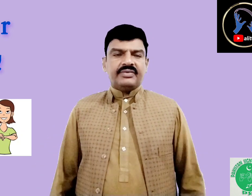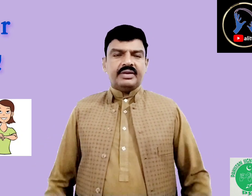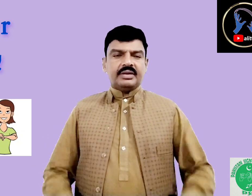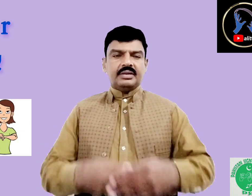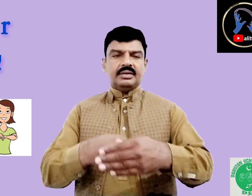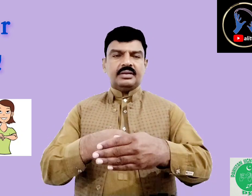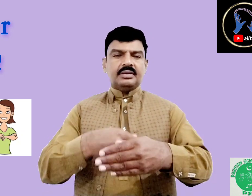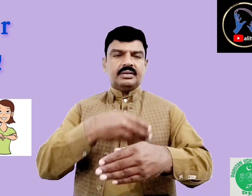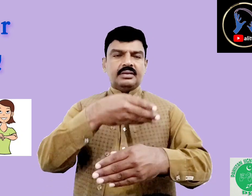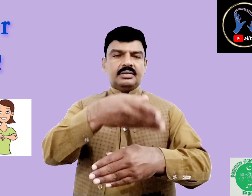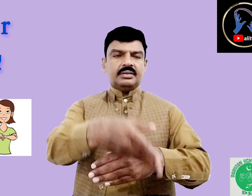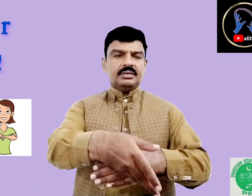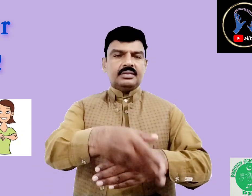after